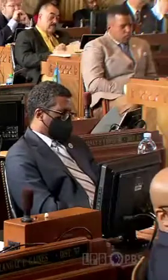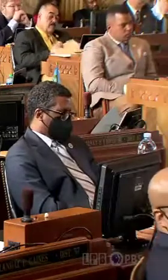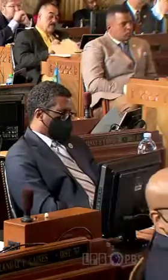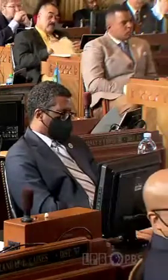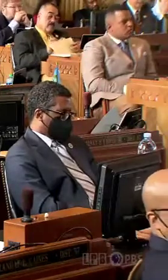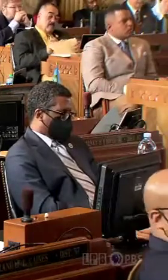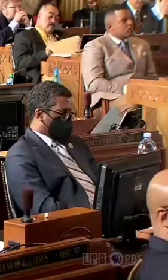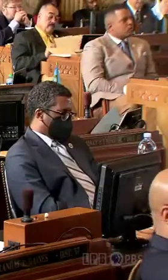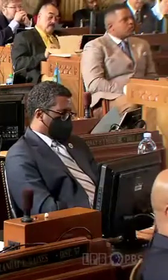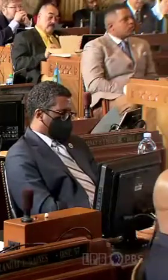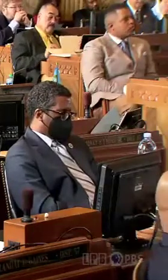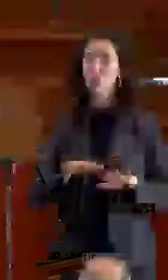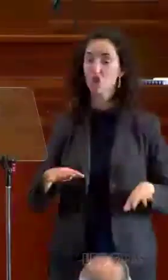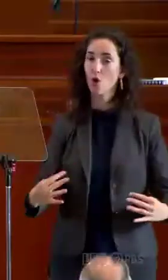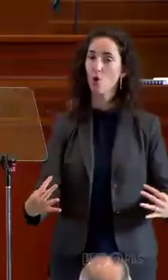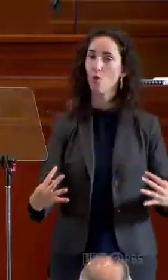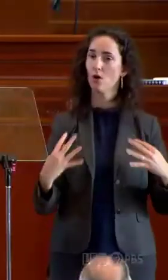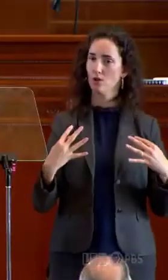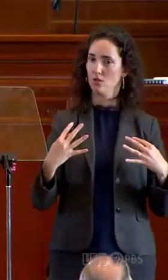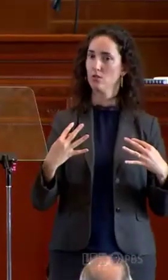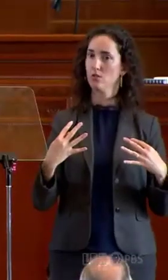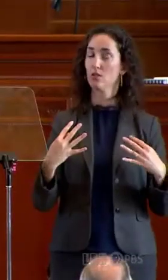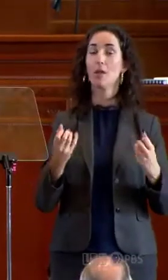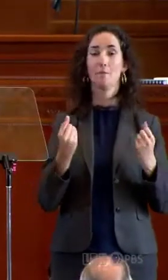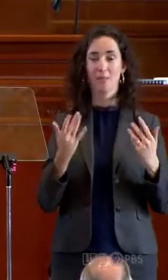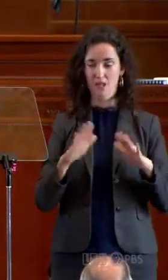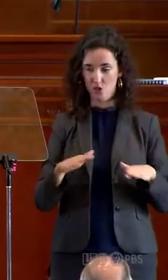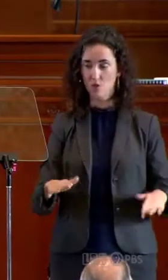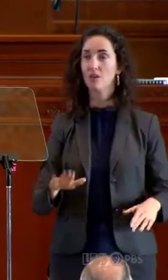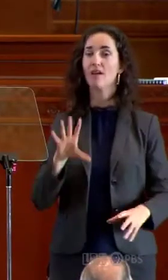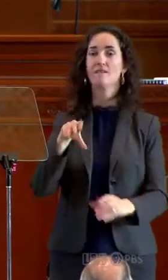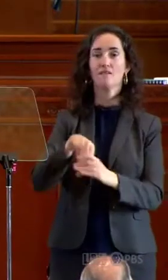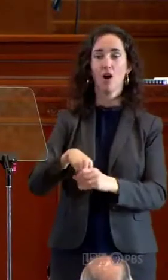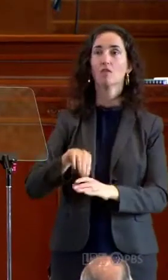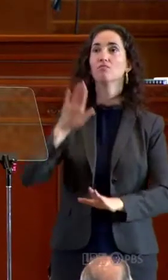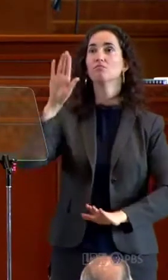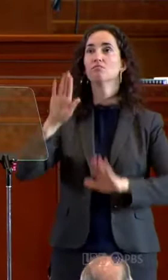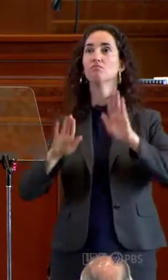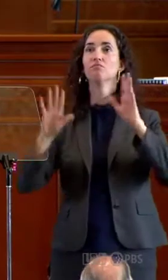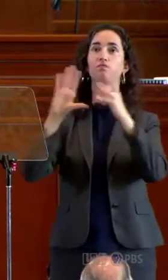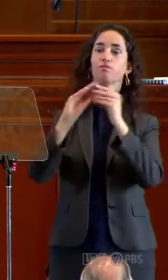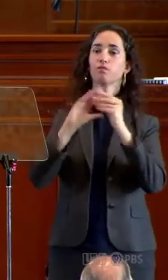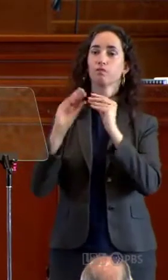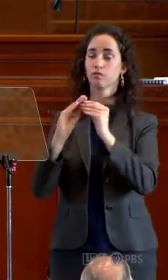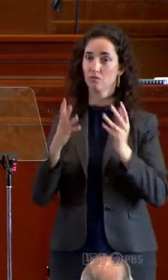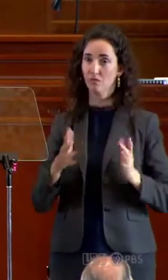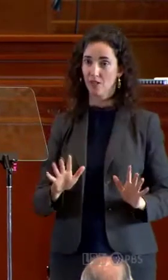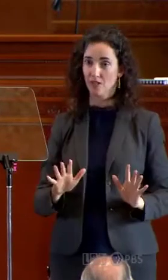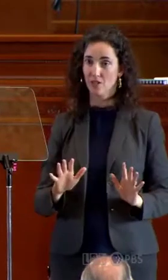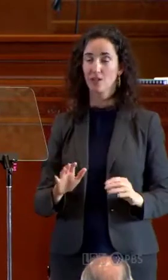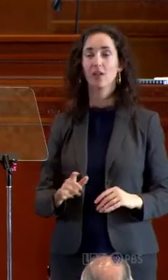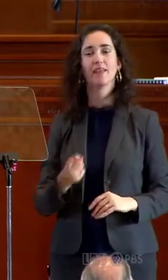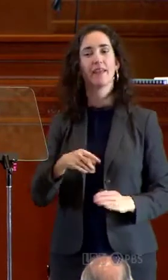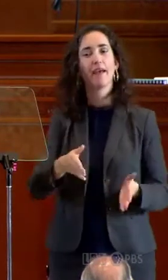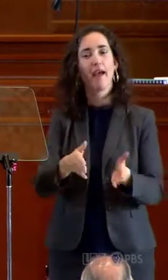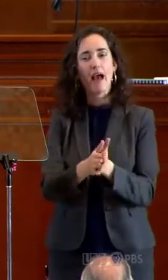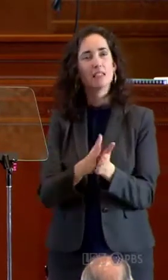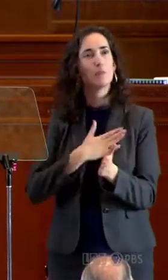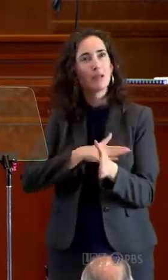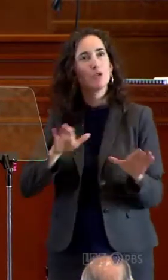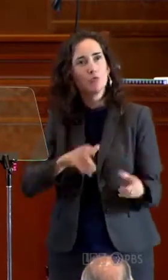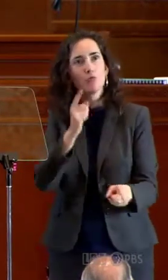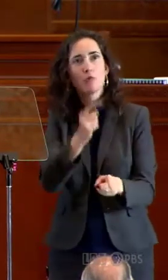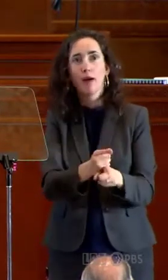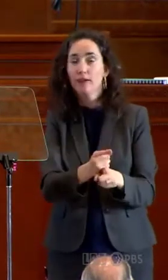Our children are watching us. In fact, many took part in the process to make their voices heard. pleading that the right thing be